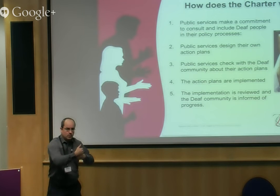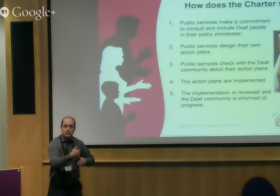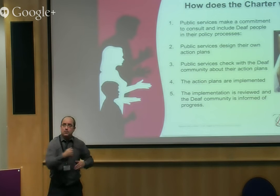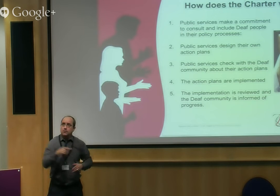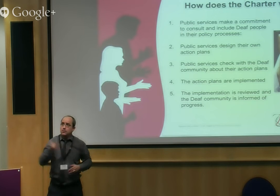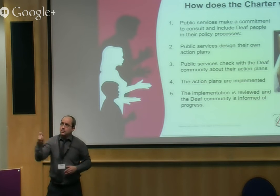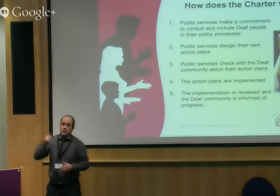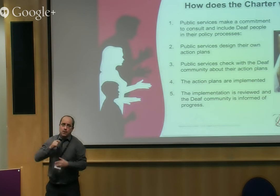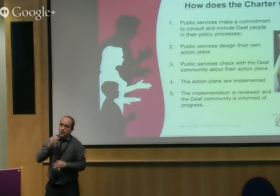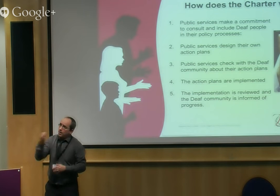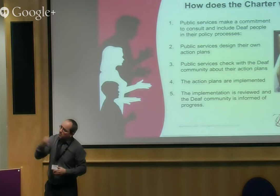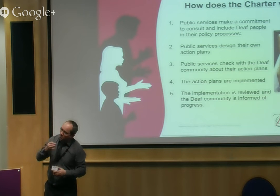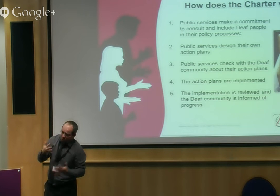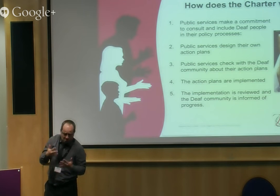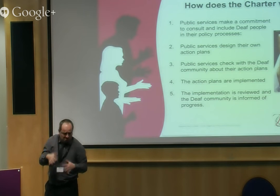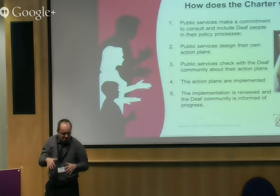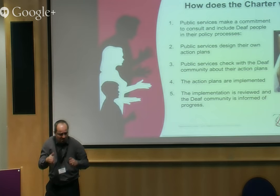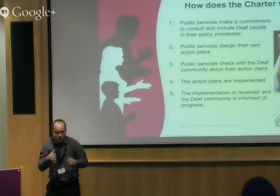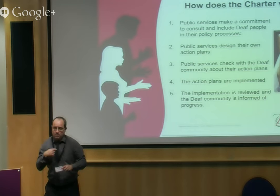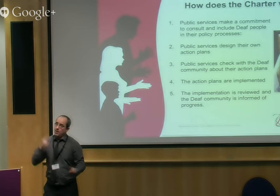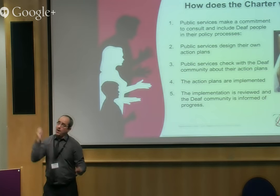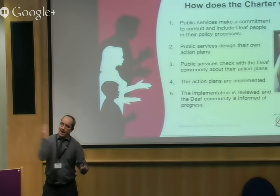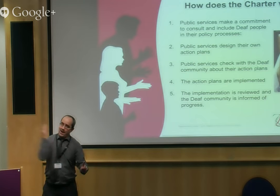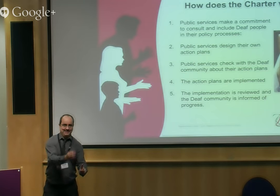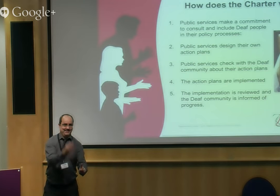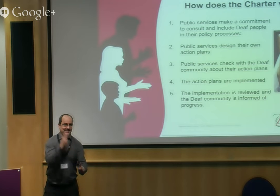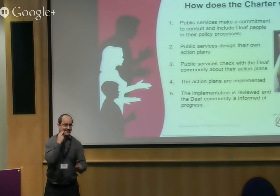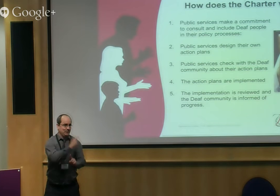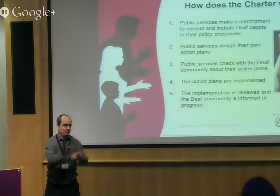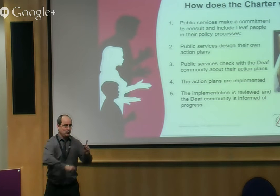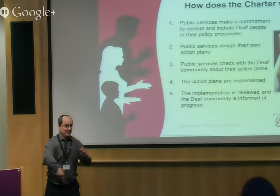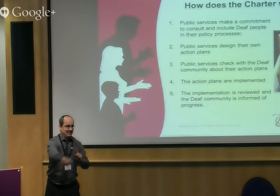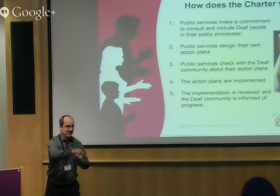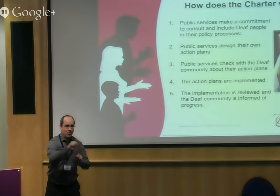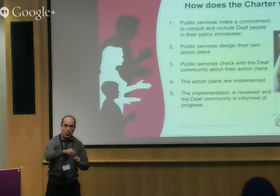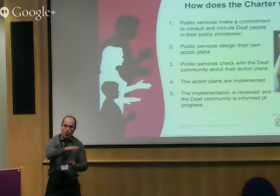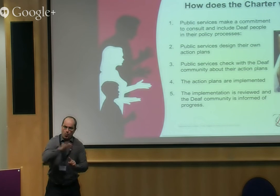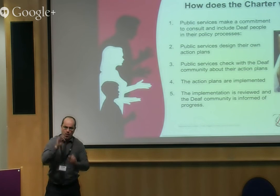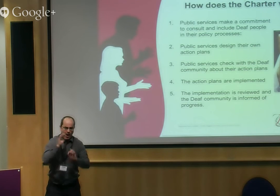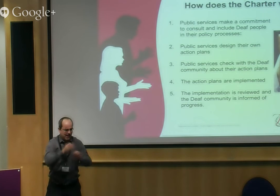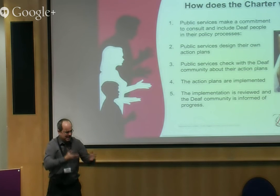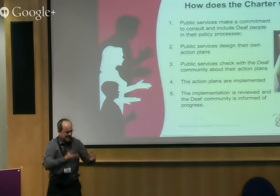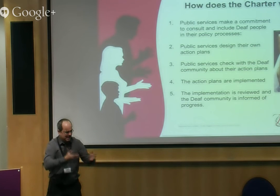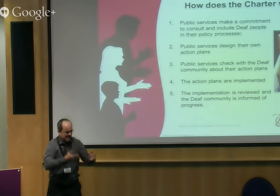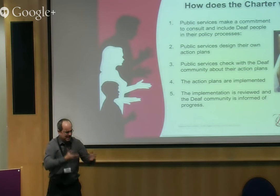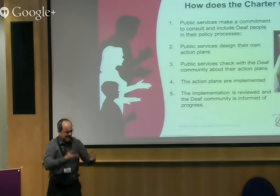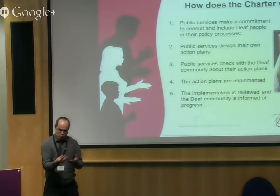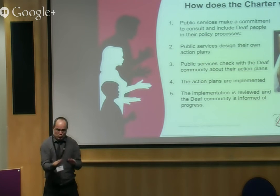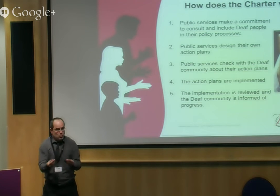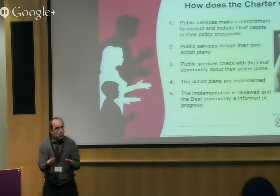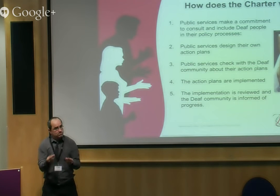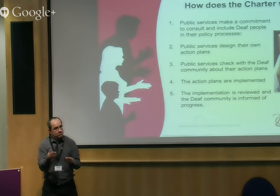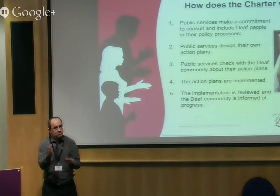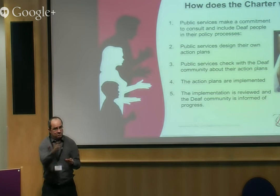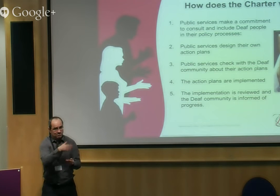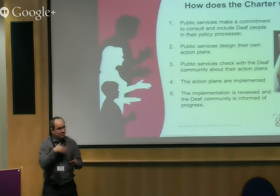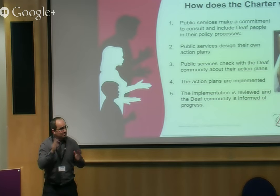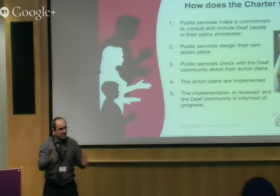It takes time, and we need to say to the council, ask the deaf community where they